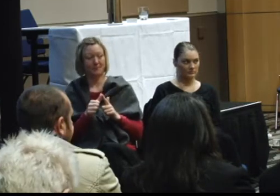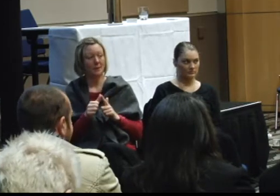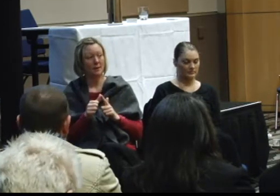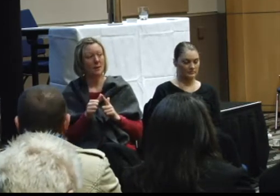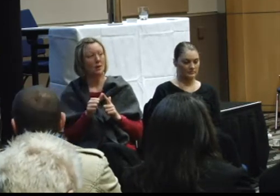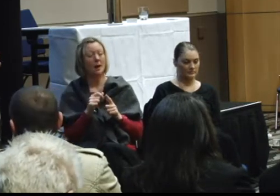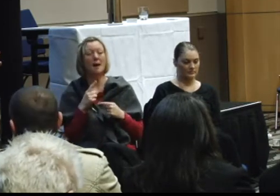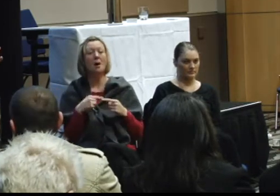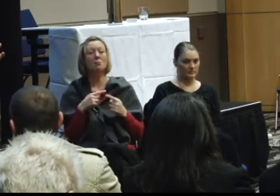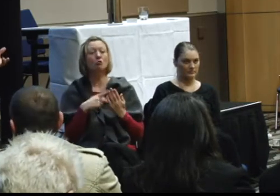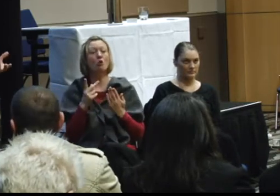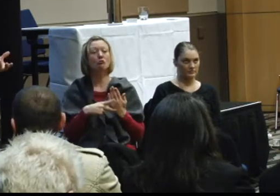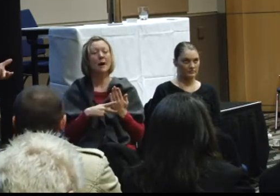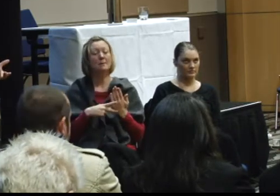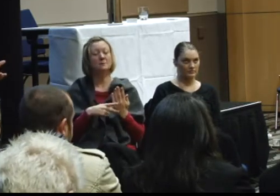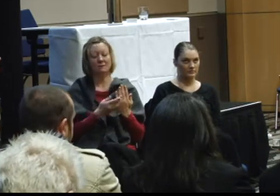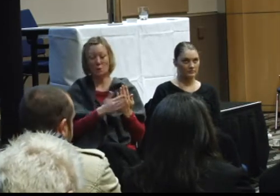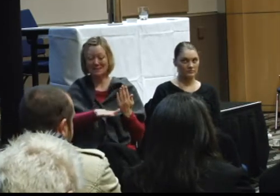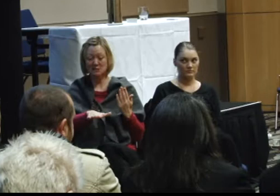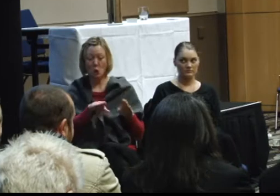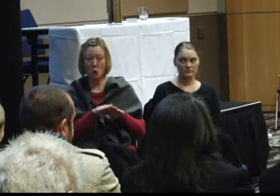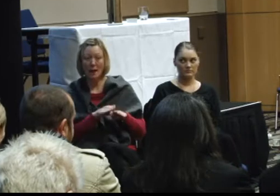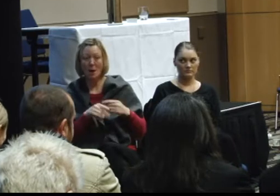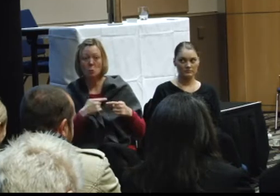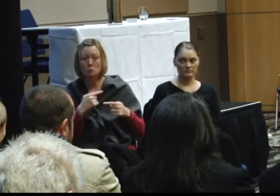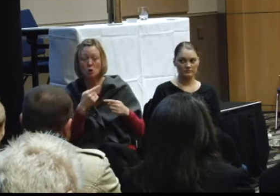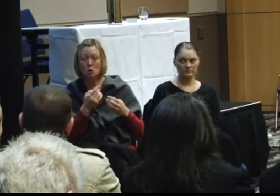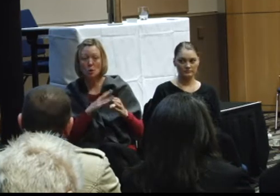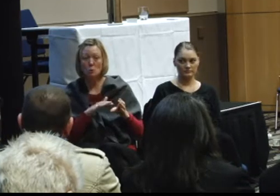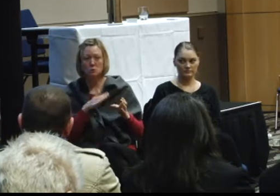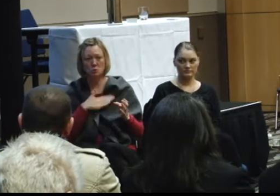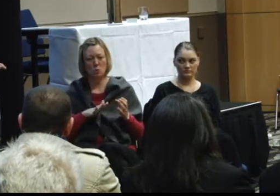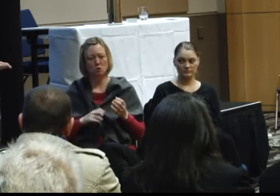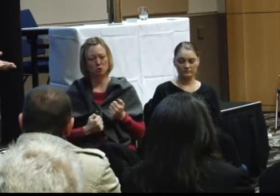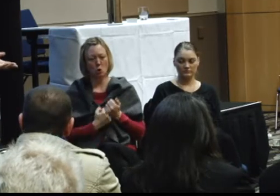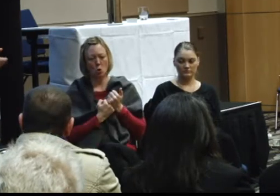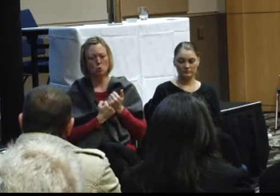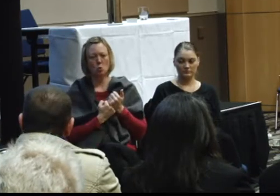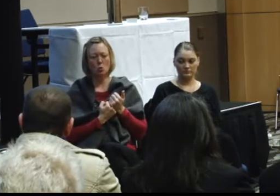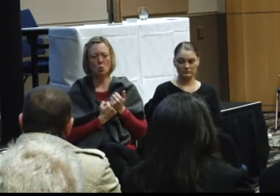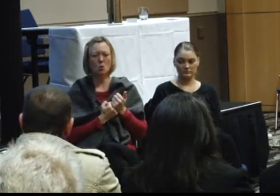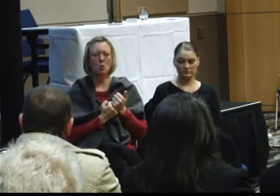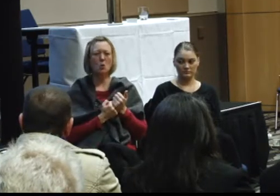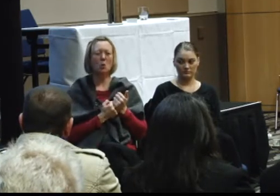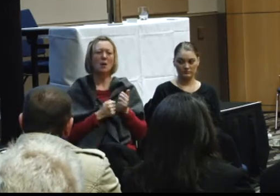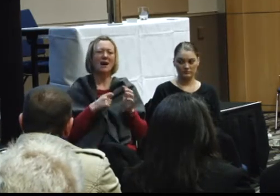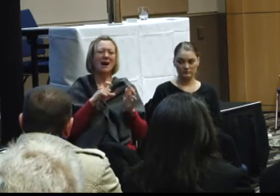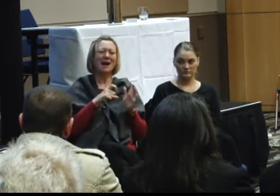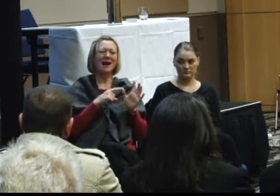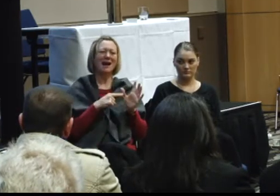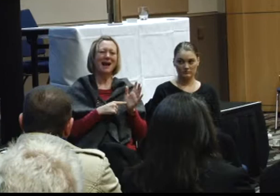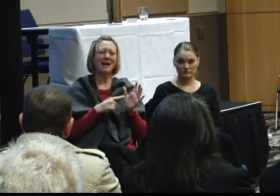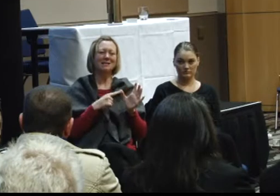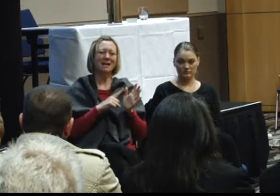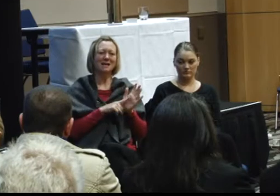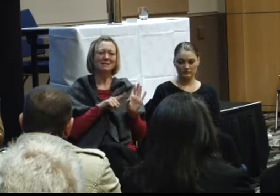of programs for kids learning about computers, I just wanted to tell Toko to Catalyst IT, who are actually one of the sponsors of this